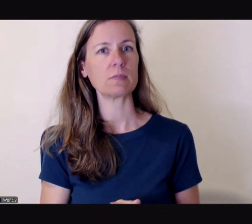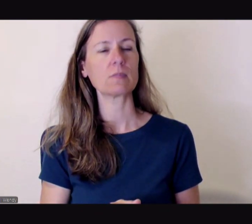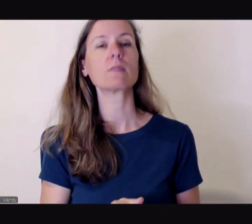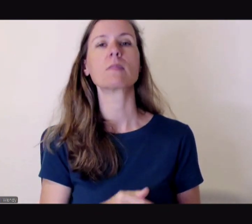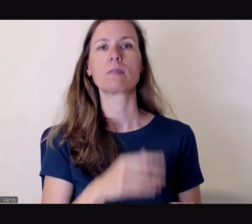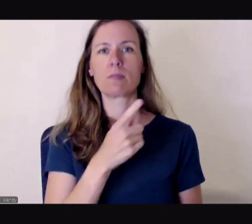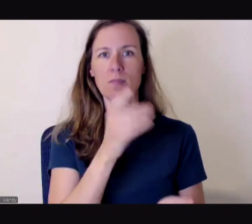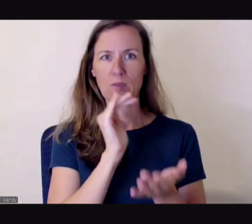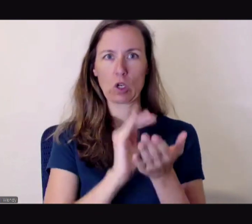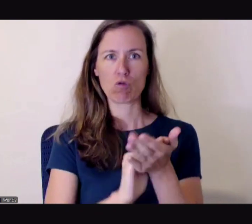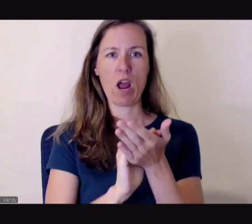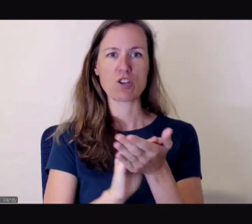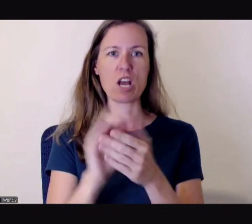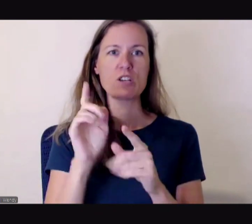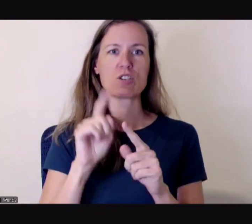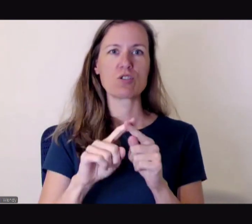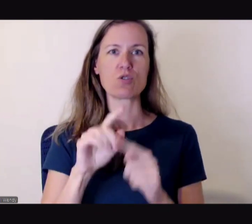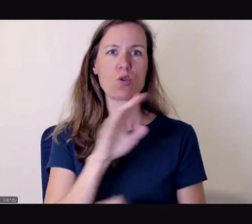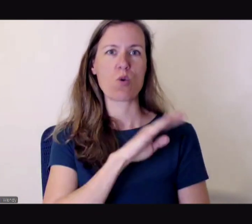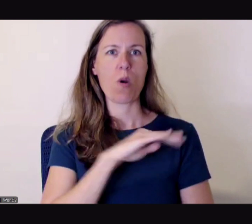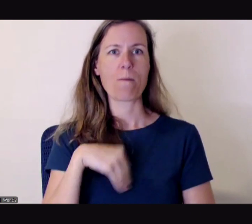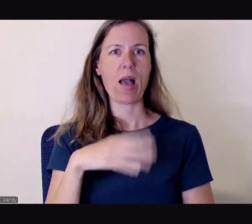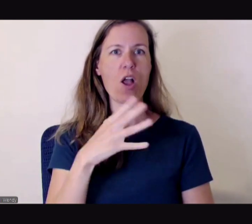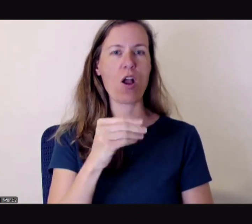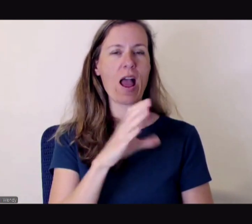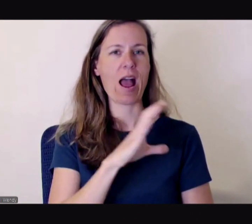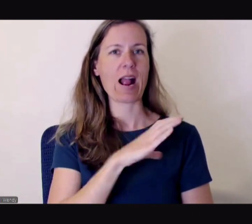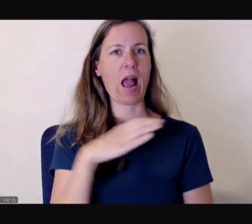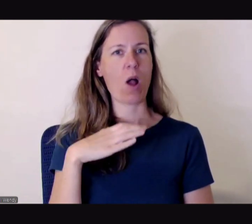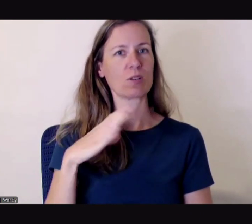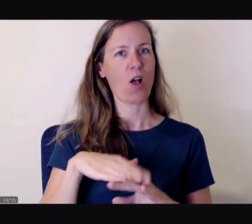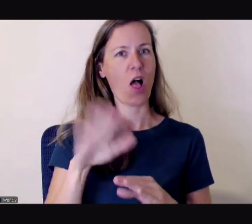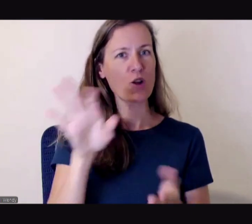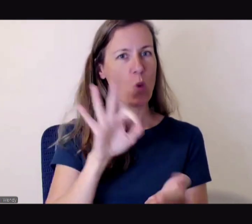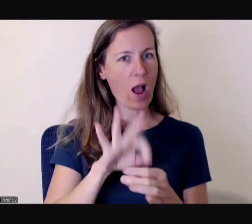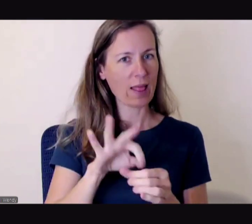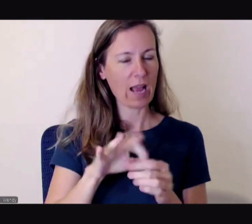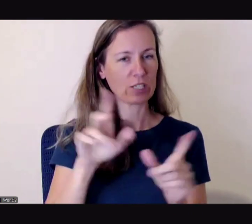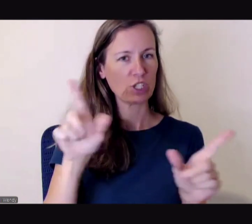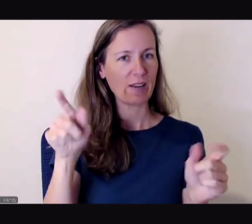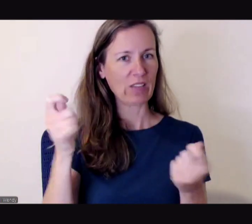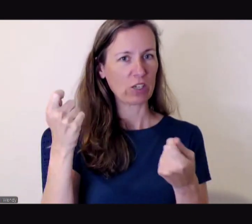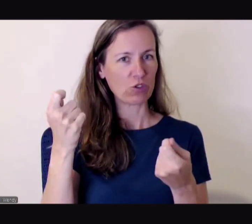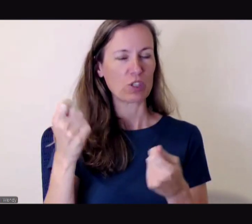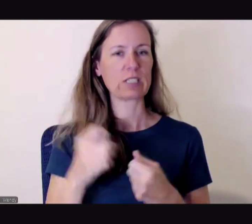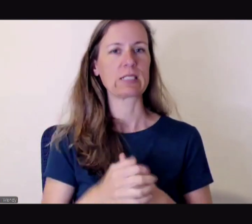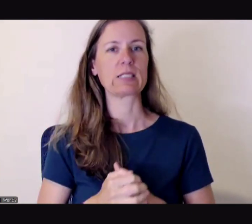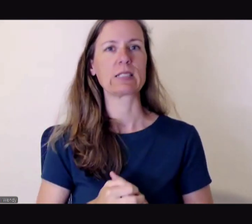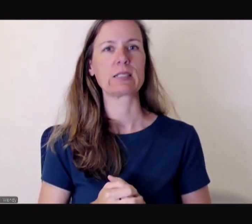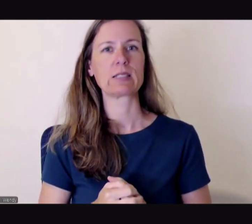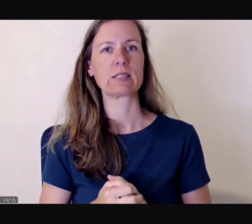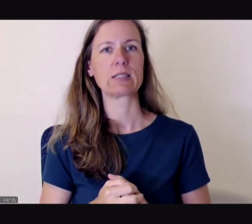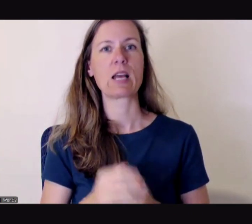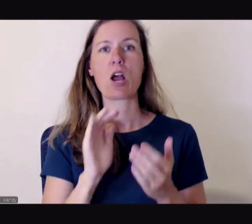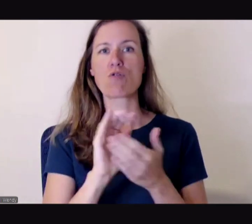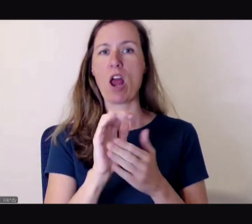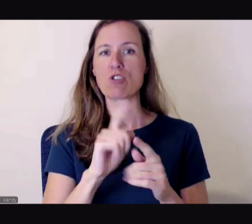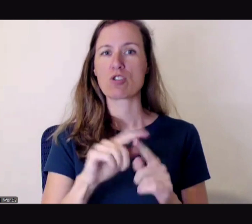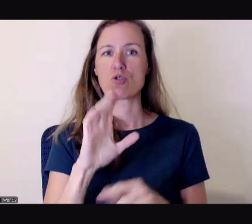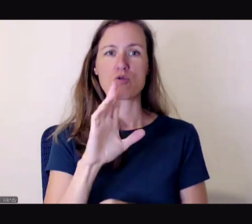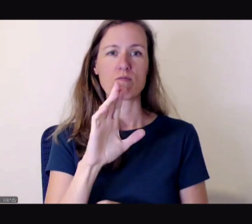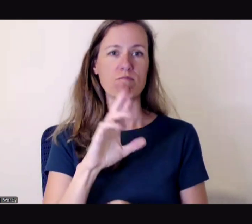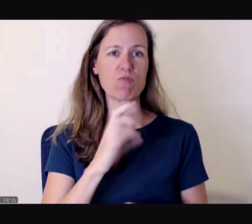Congratulations to Mayor and Council on your election victories. And congratulations to the residents of Cheverly for